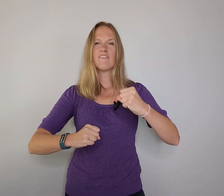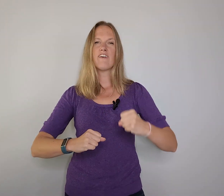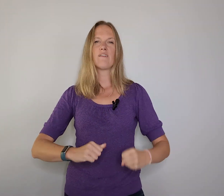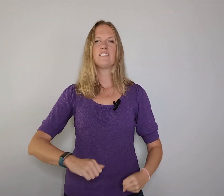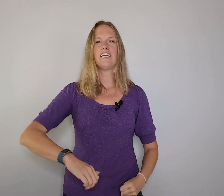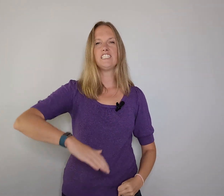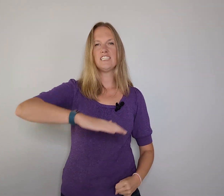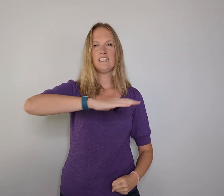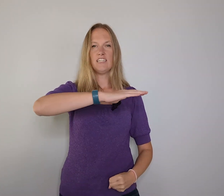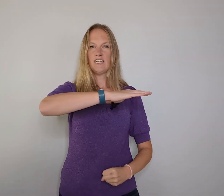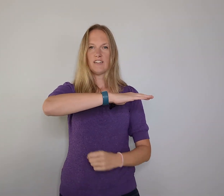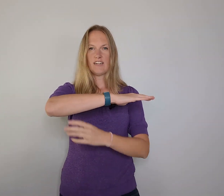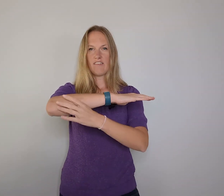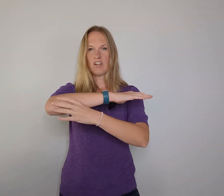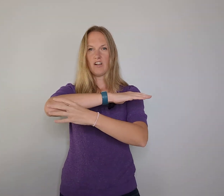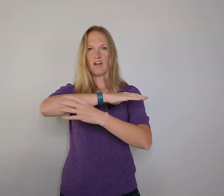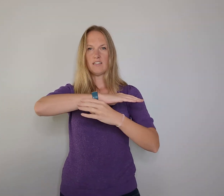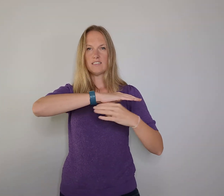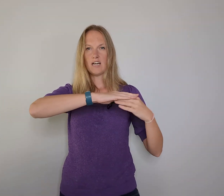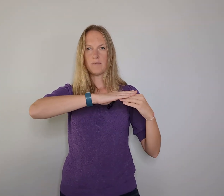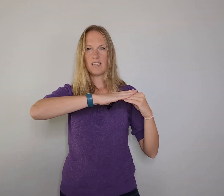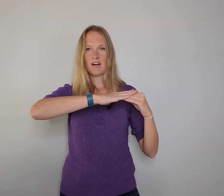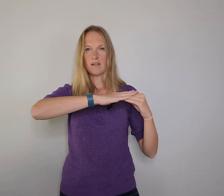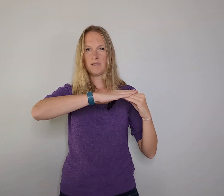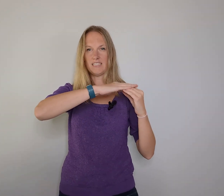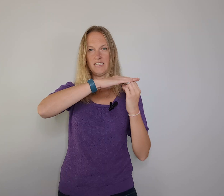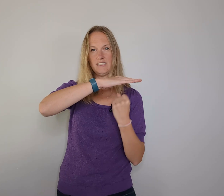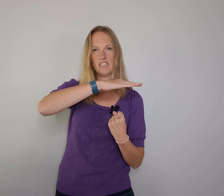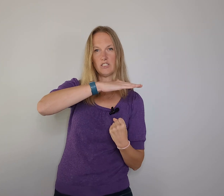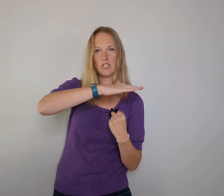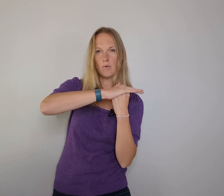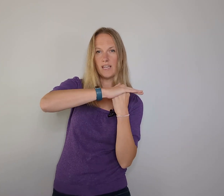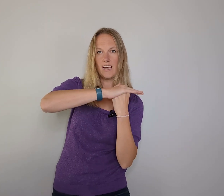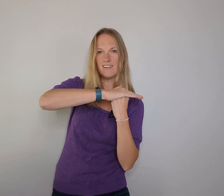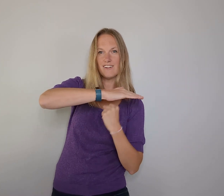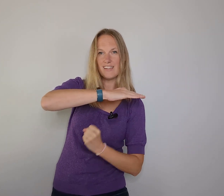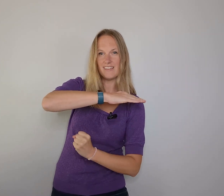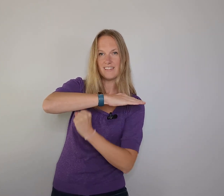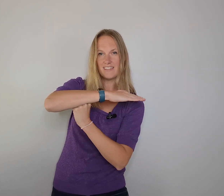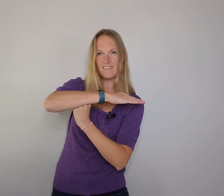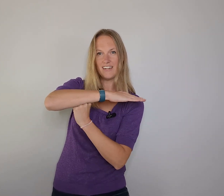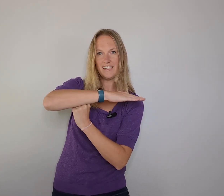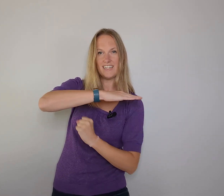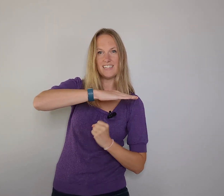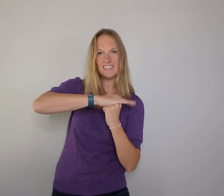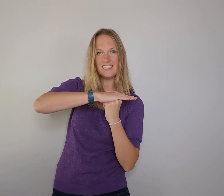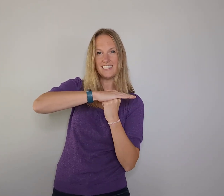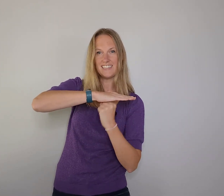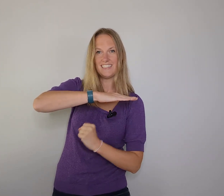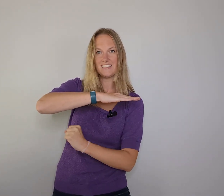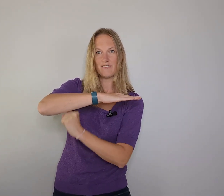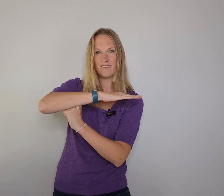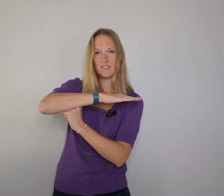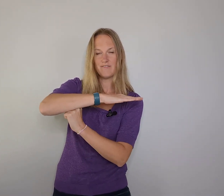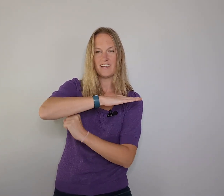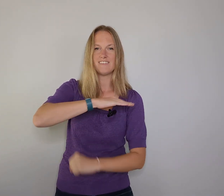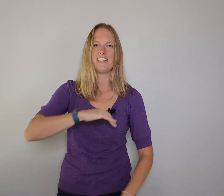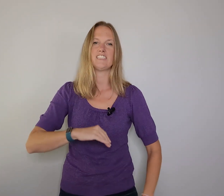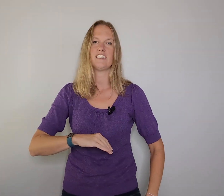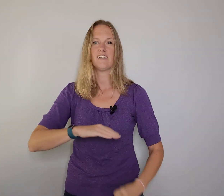then foundation. You're going to have your non-dominant arm like this, and you're showing underneath, right? Underneath, it is a firm foundation.